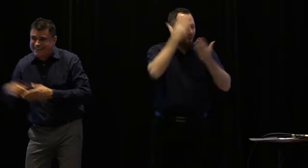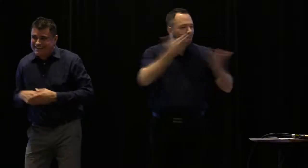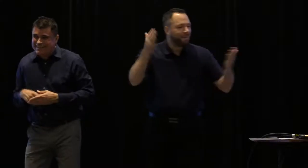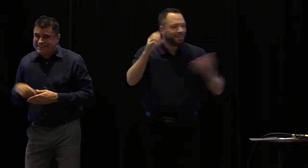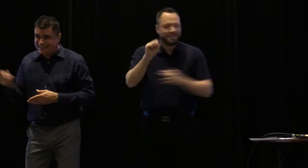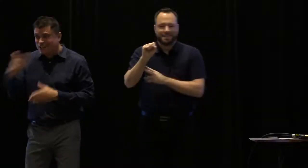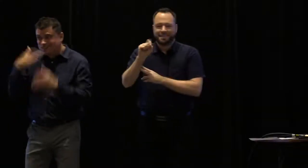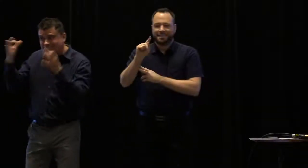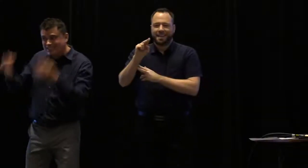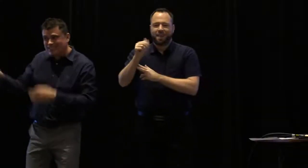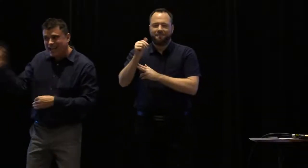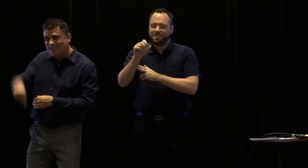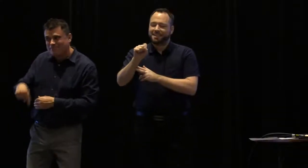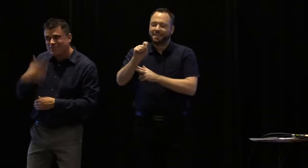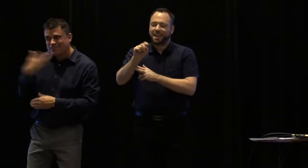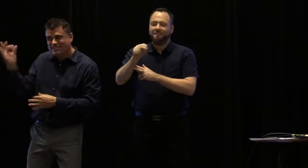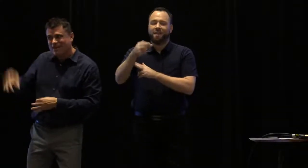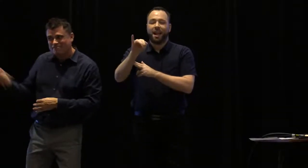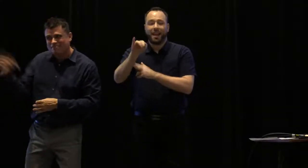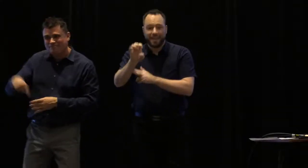heard.